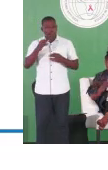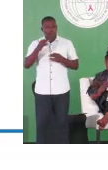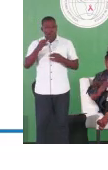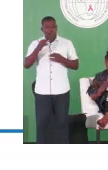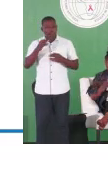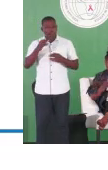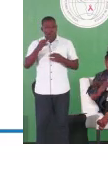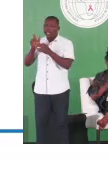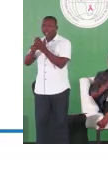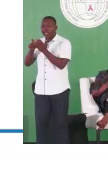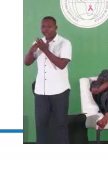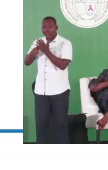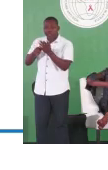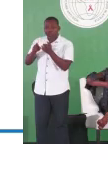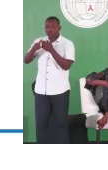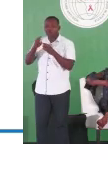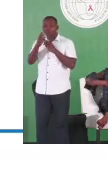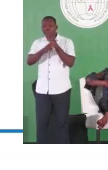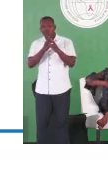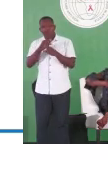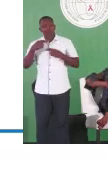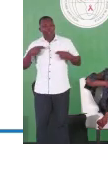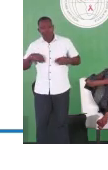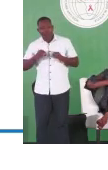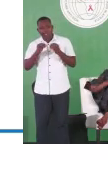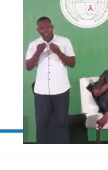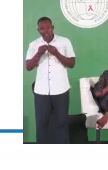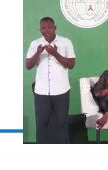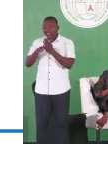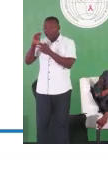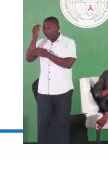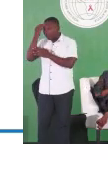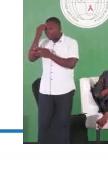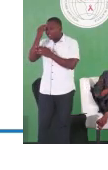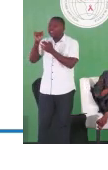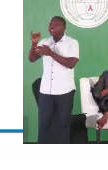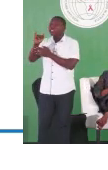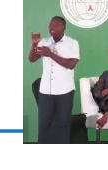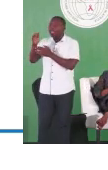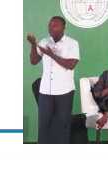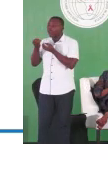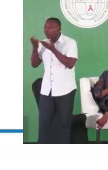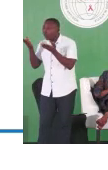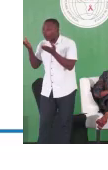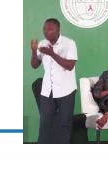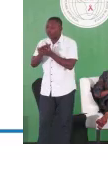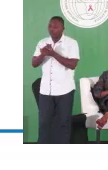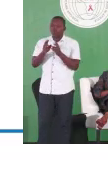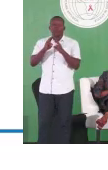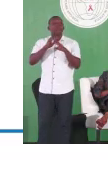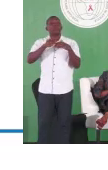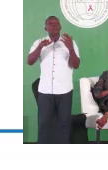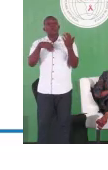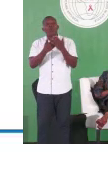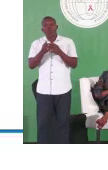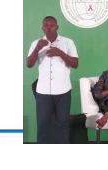ministry also convenes a national validation committee. This is the basis of the whole process. The details